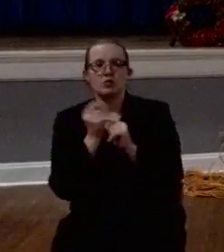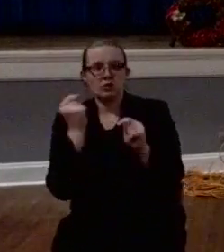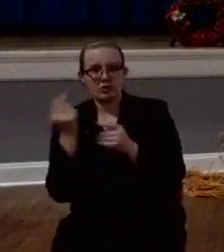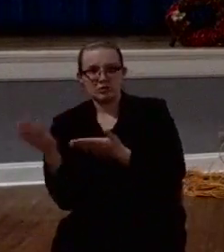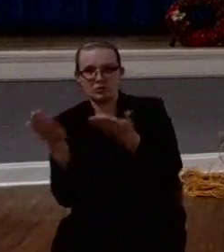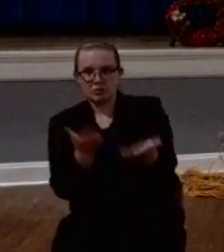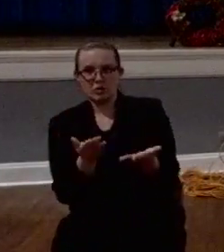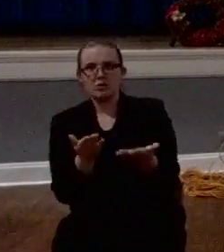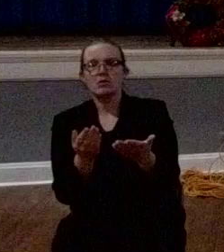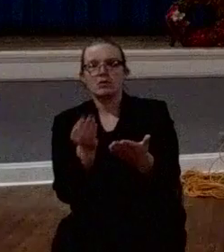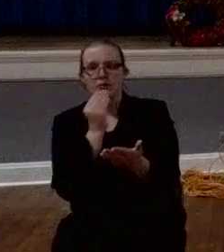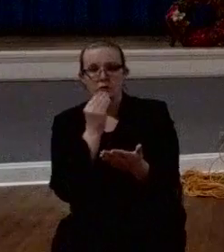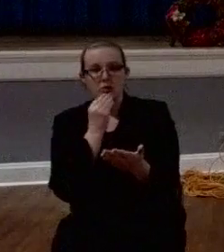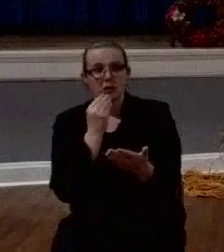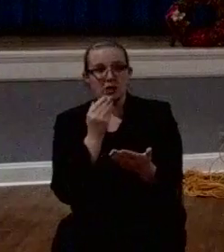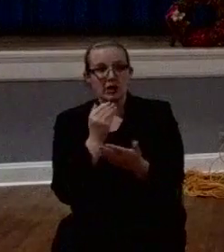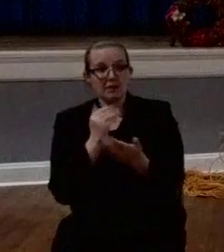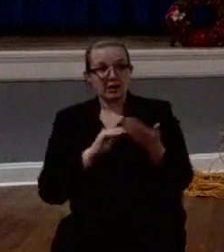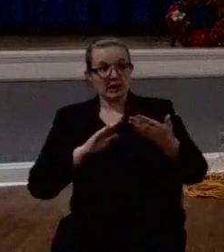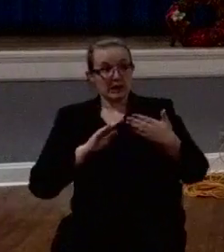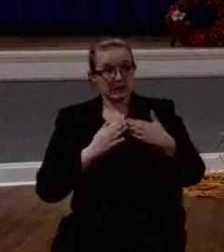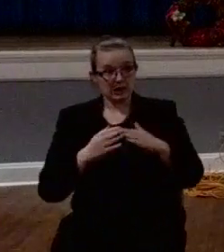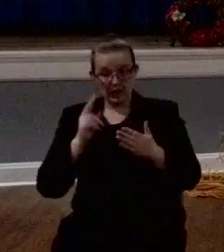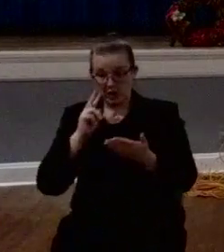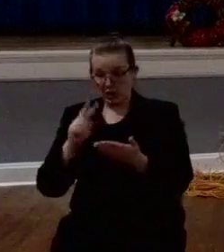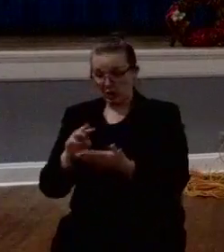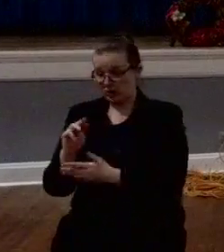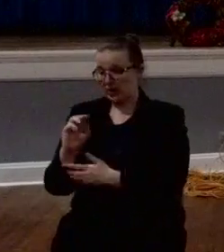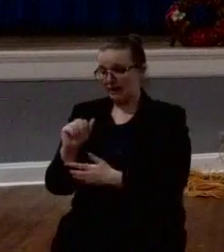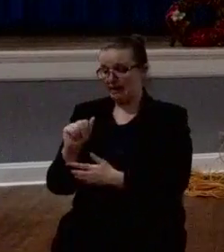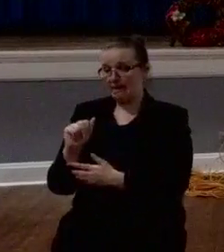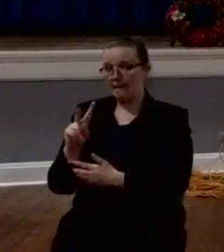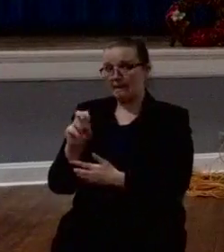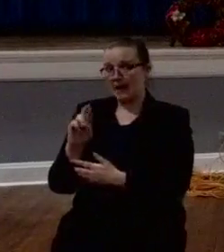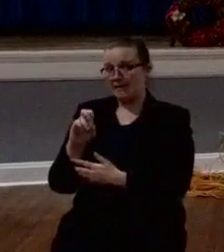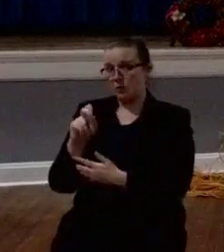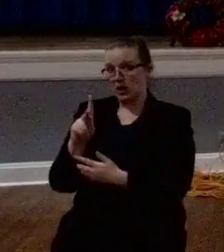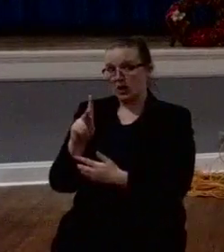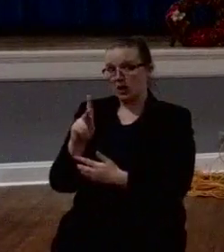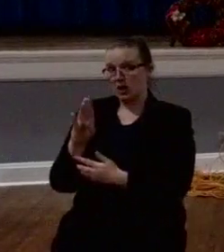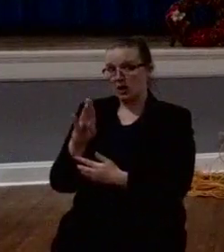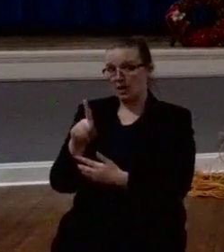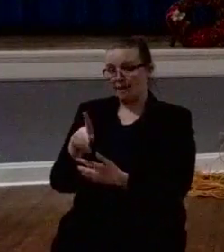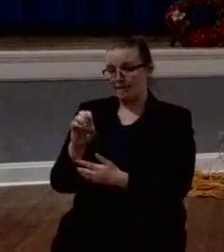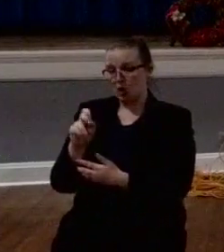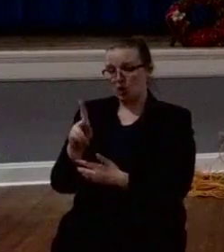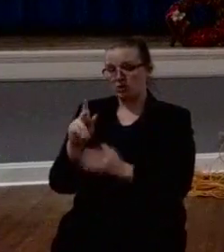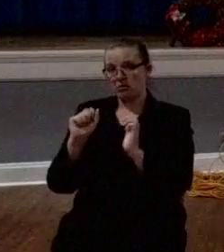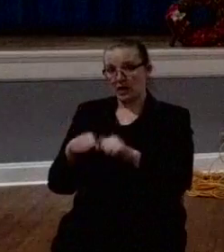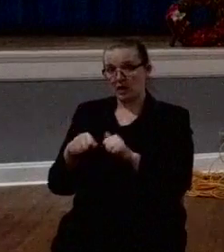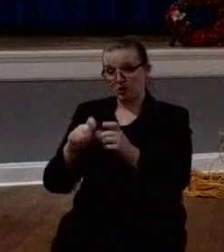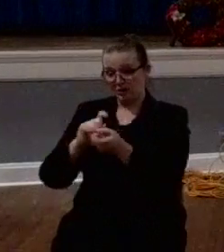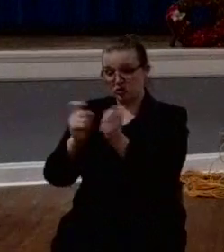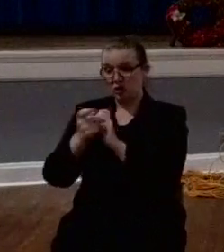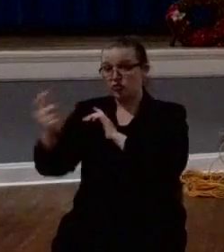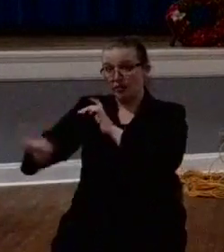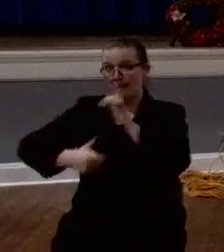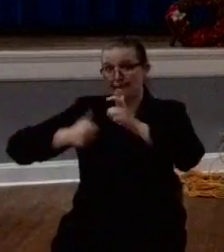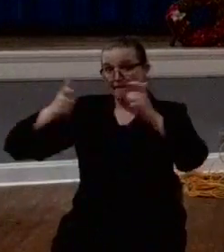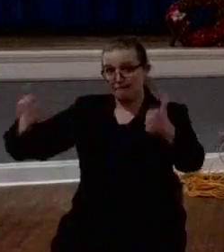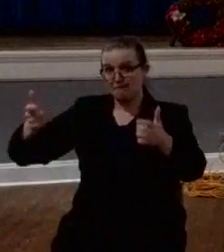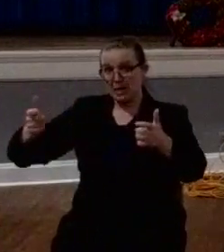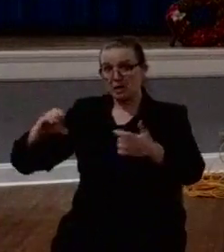food. How about the city looking at Maverick Park as something that could be developed as a large